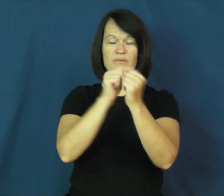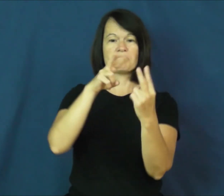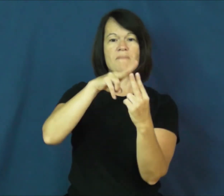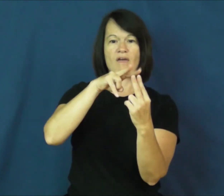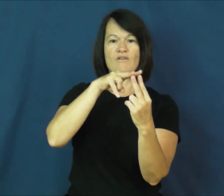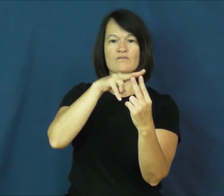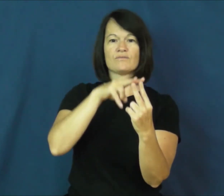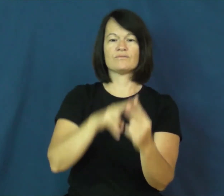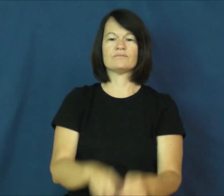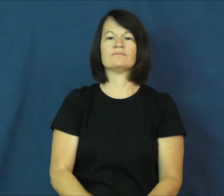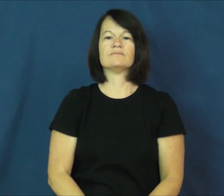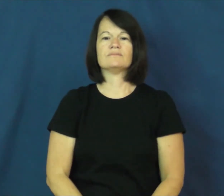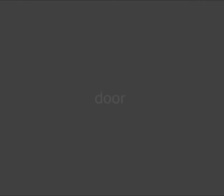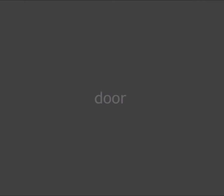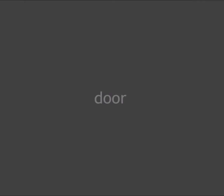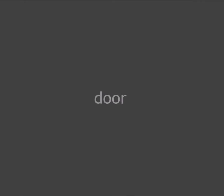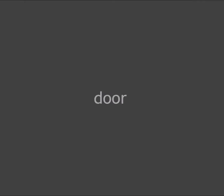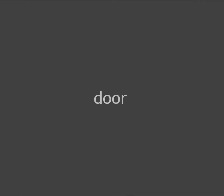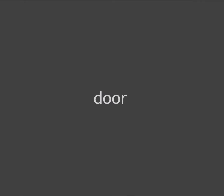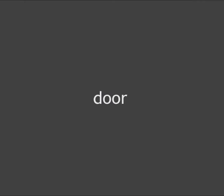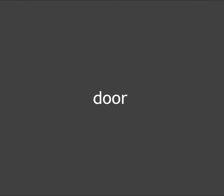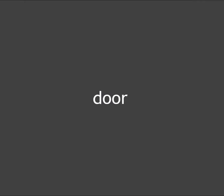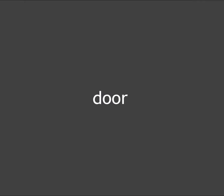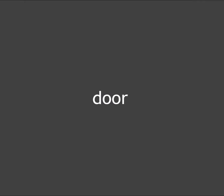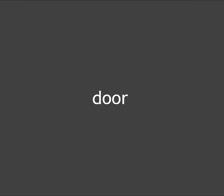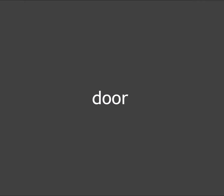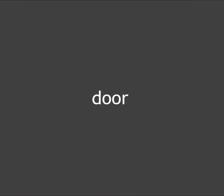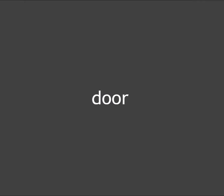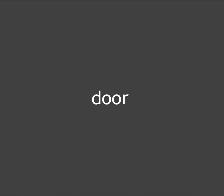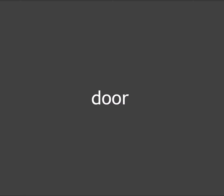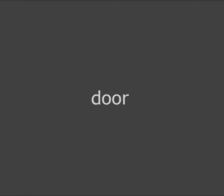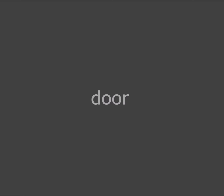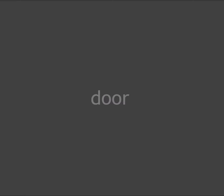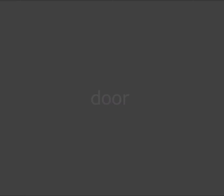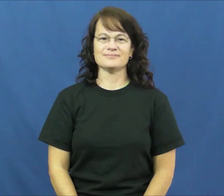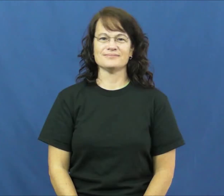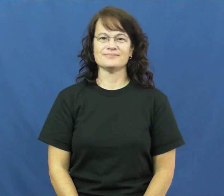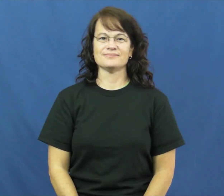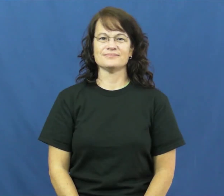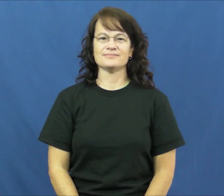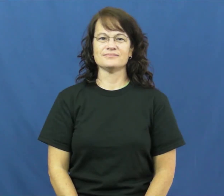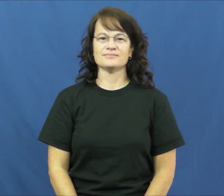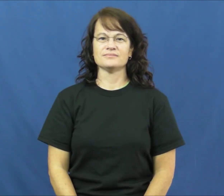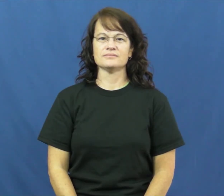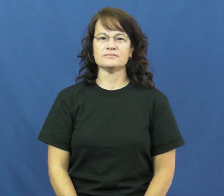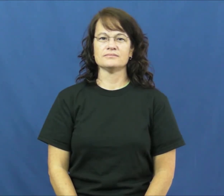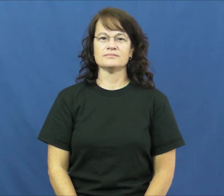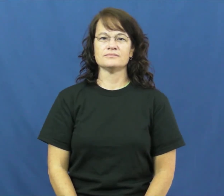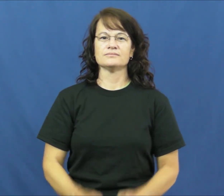Let's close the door and believe my burning heart